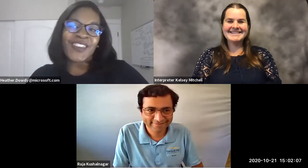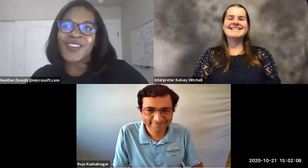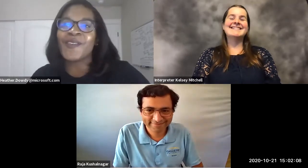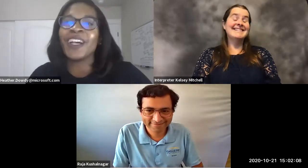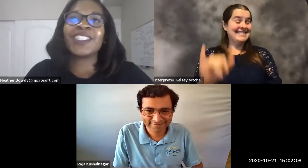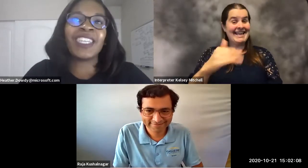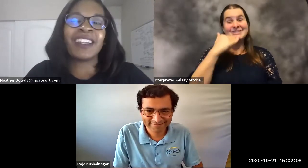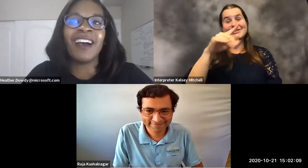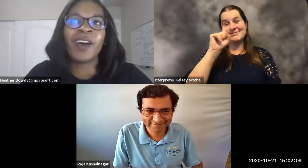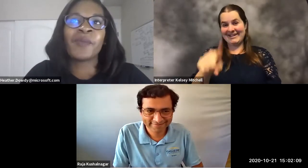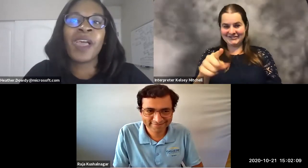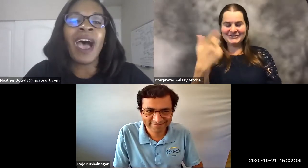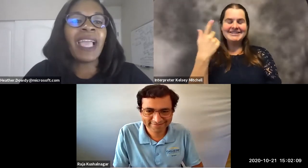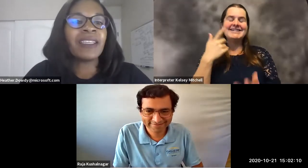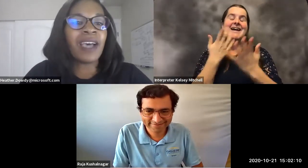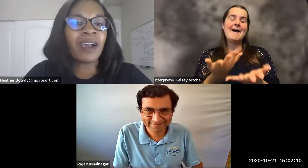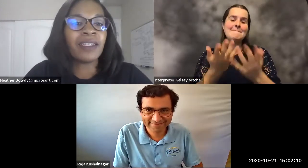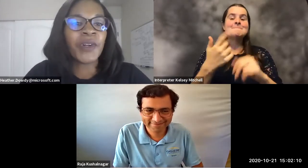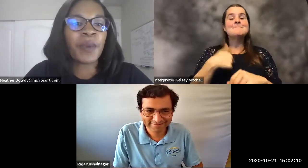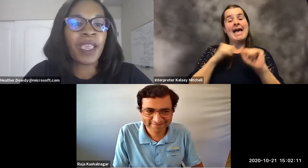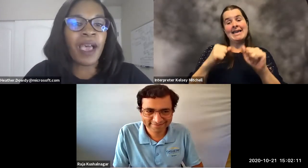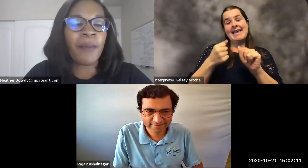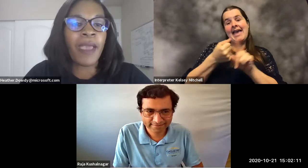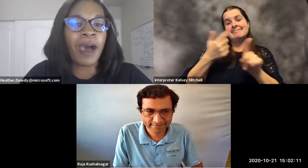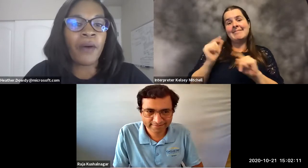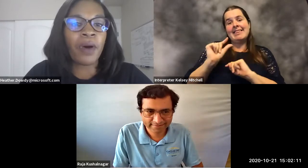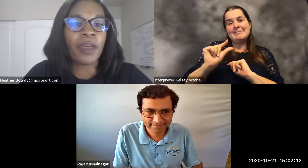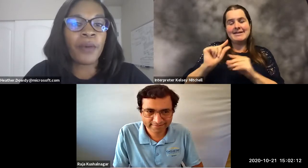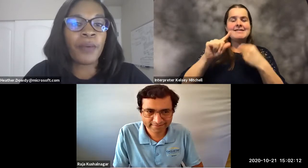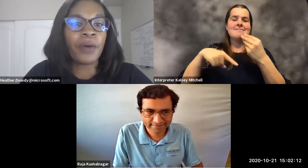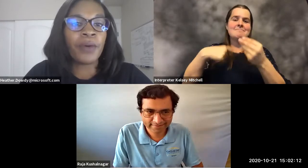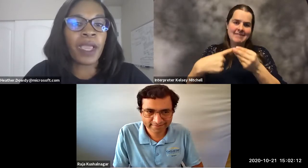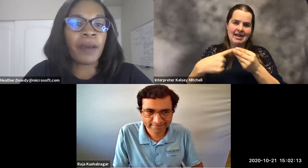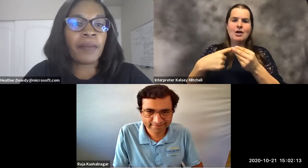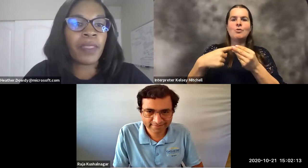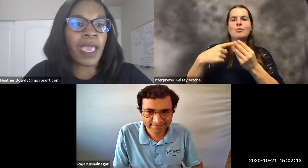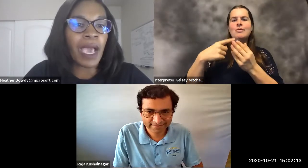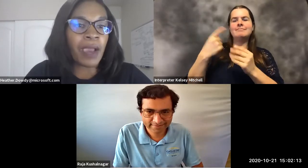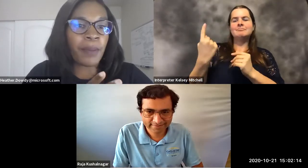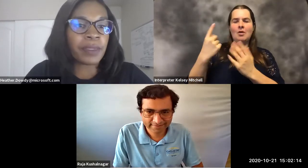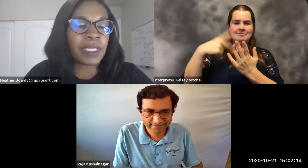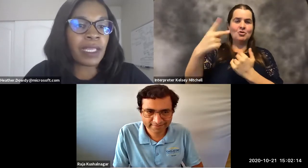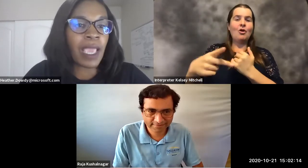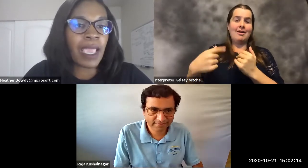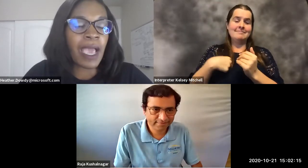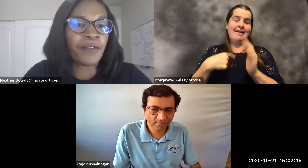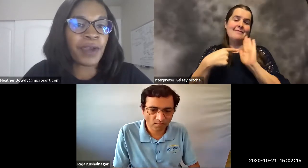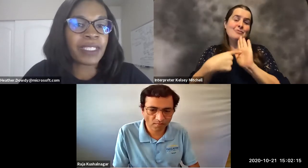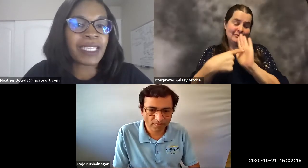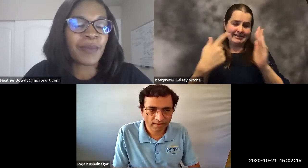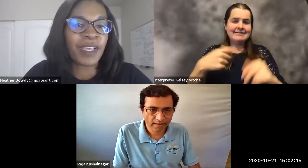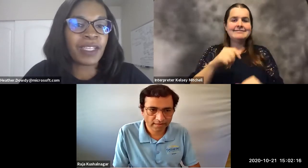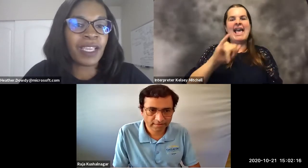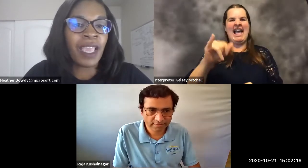That's a good question. I can talk a little bit about the program that I represent, AI